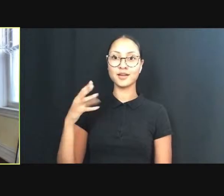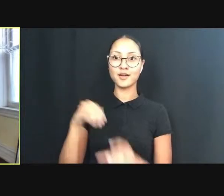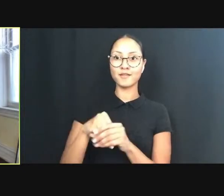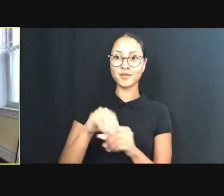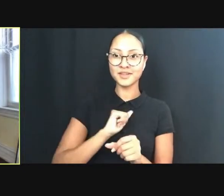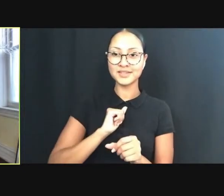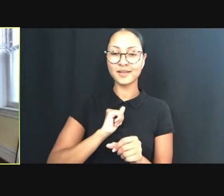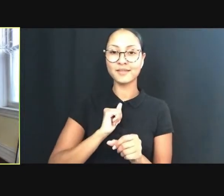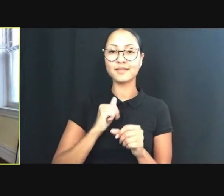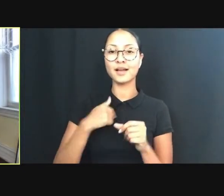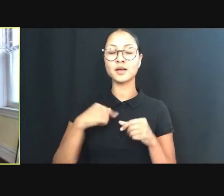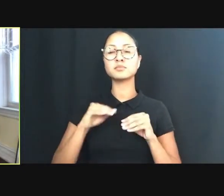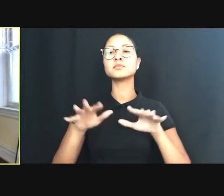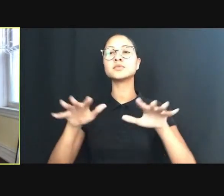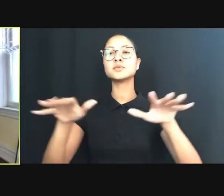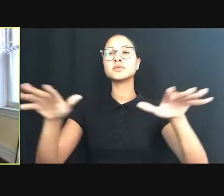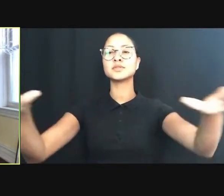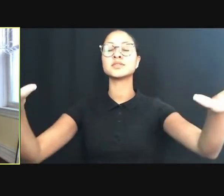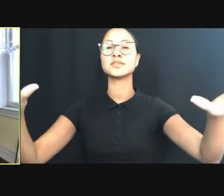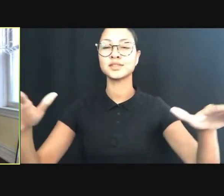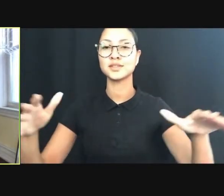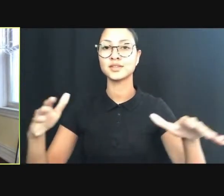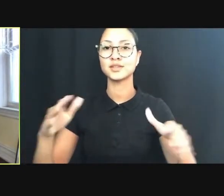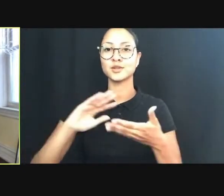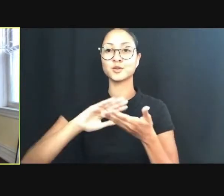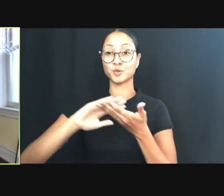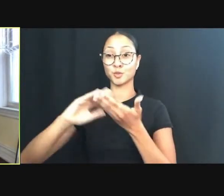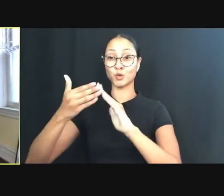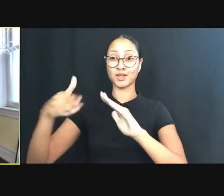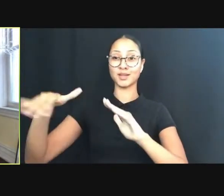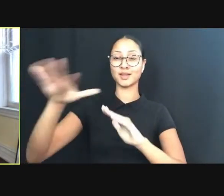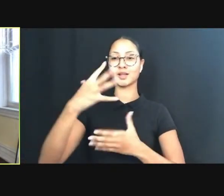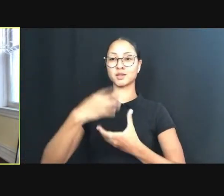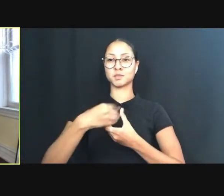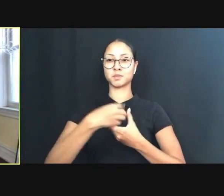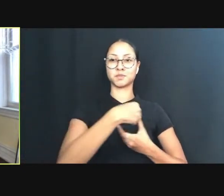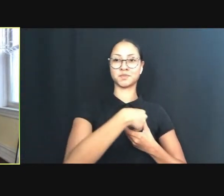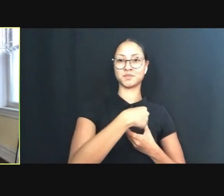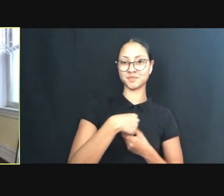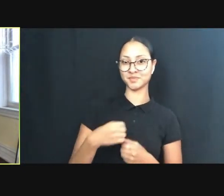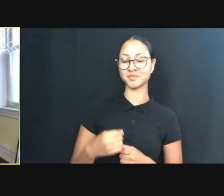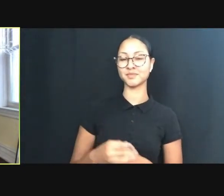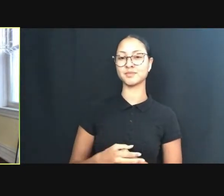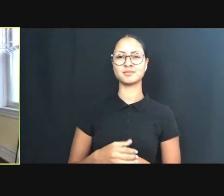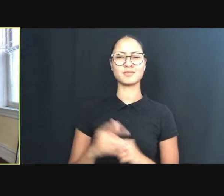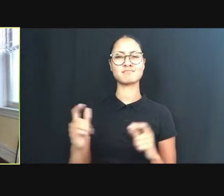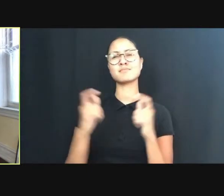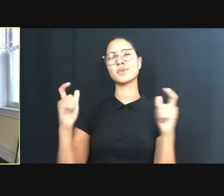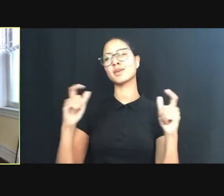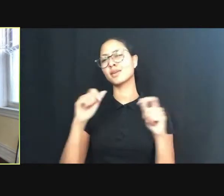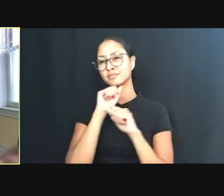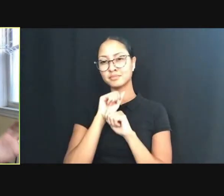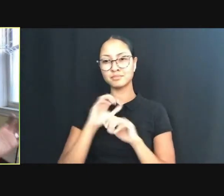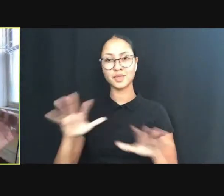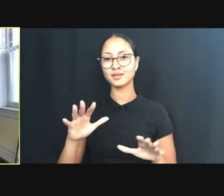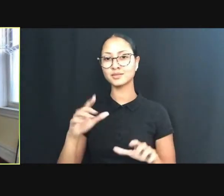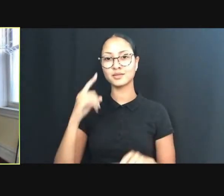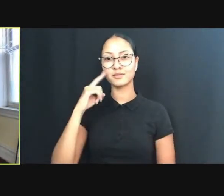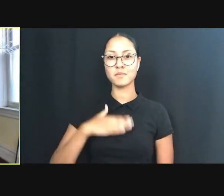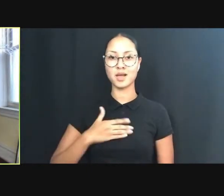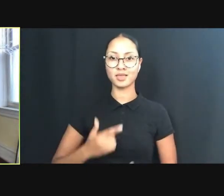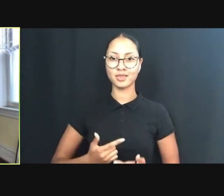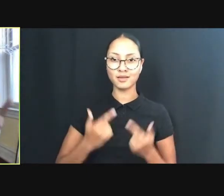so it has been like the greatest blessing of my life. It really is a great migration story. You know, at the time of the